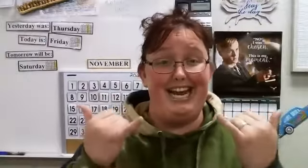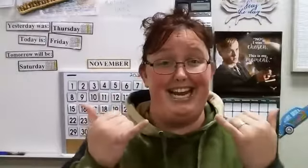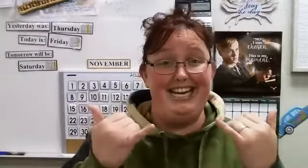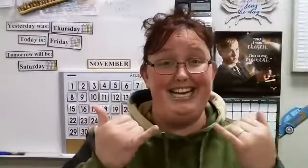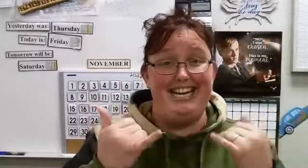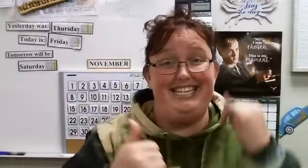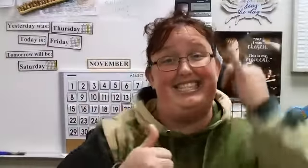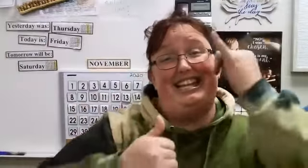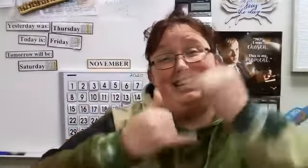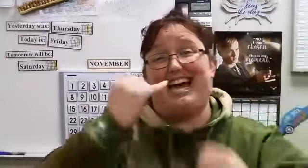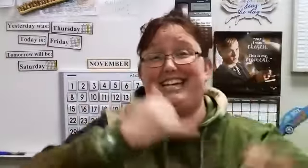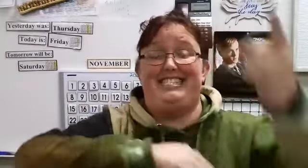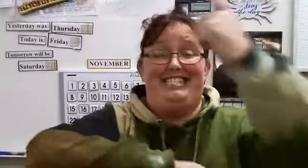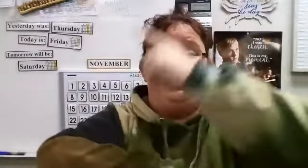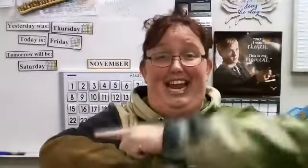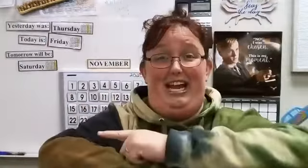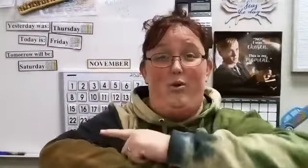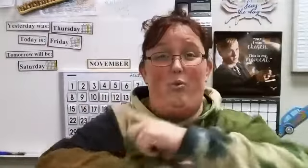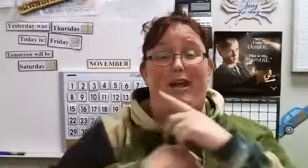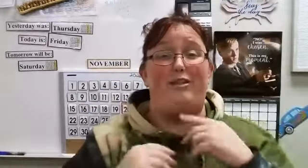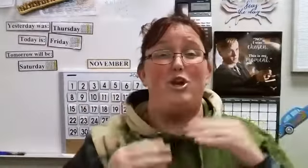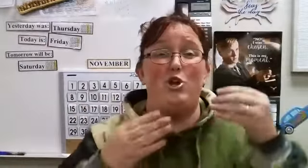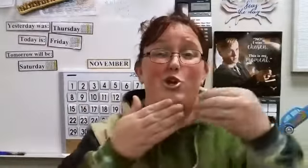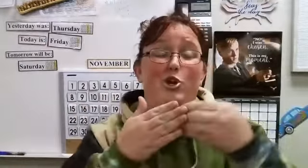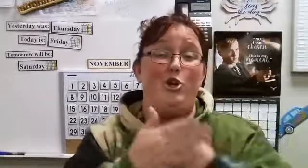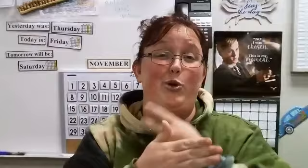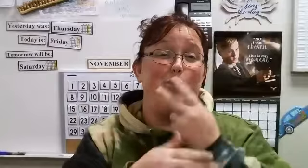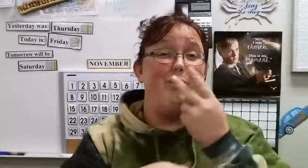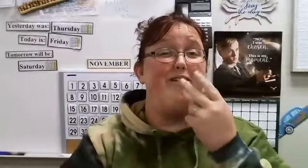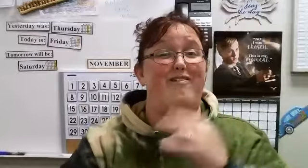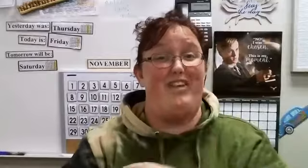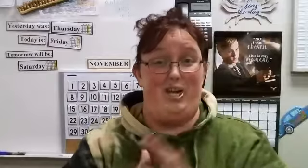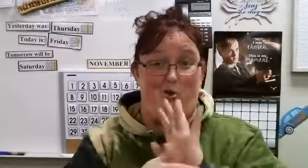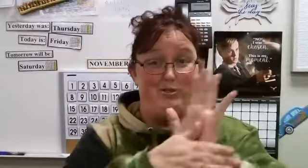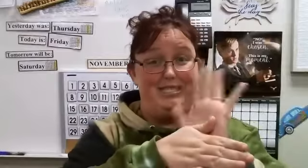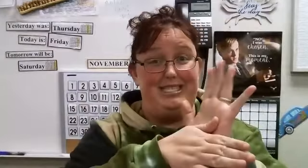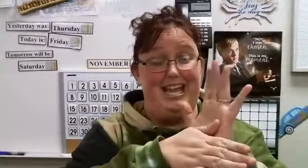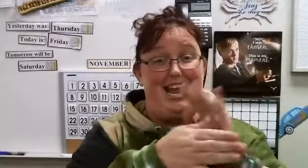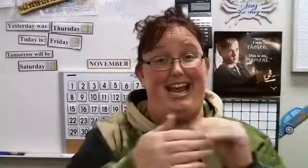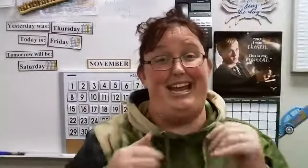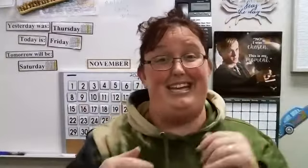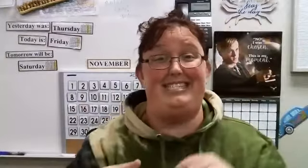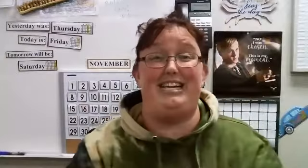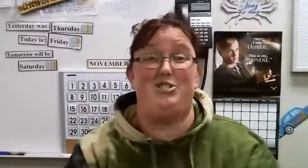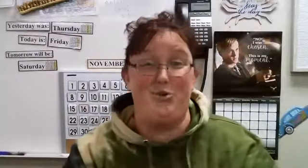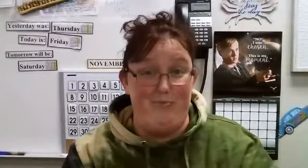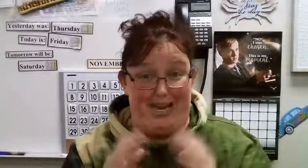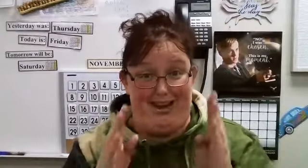today is the last day with new videos and a Zoom meeting